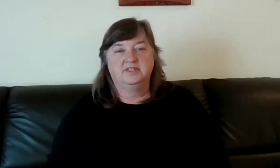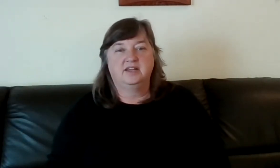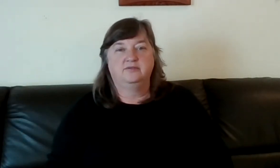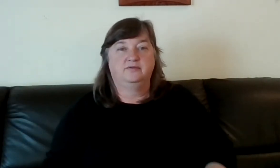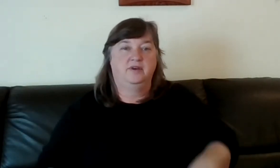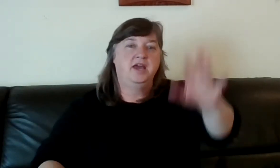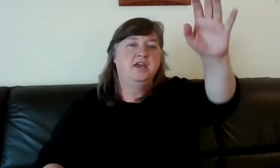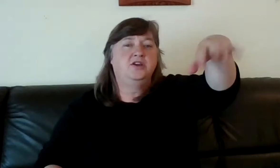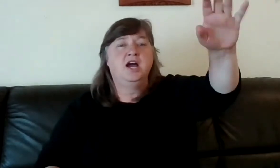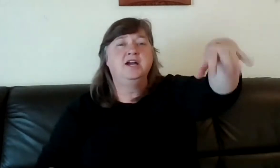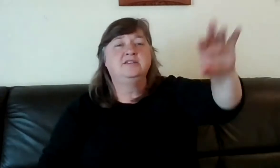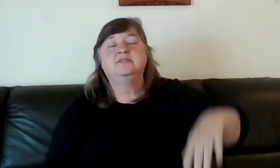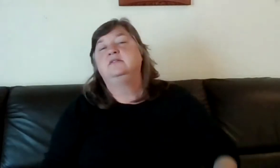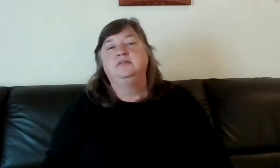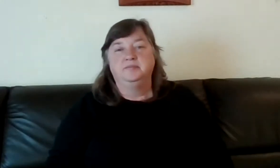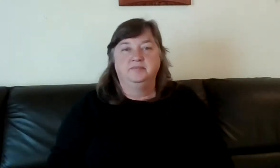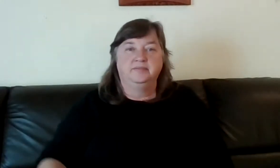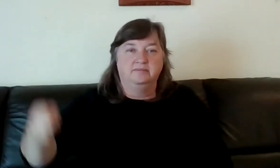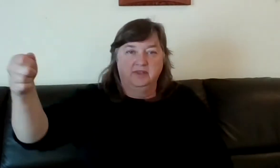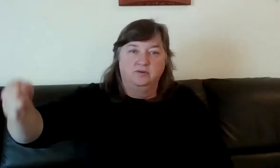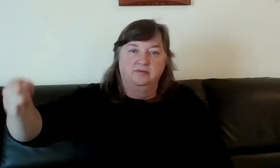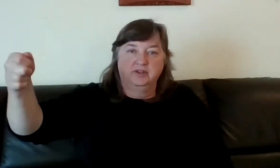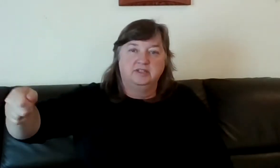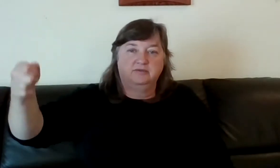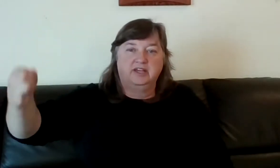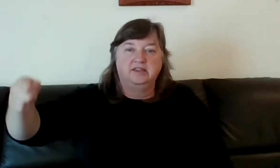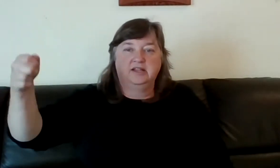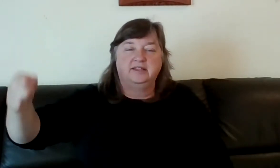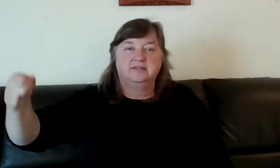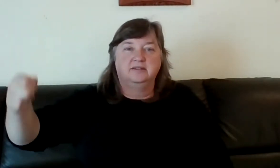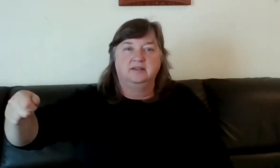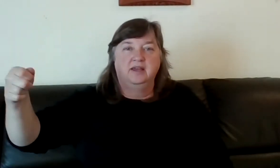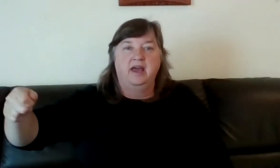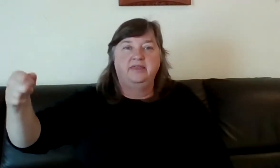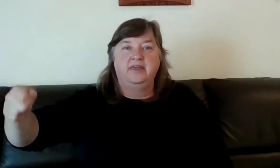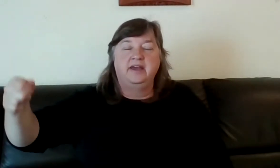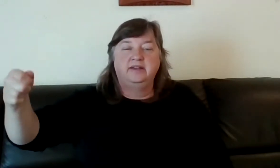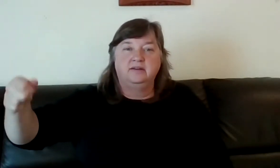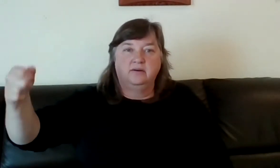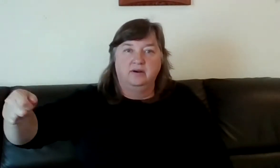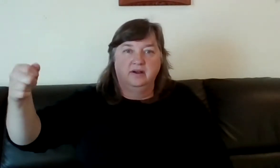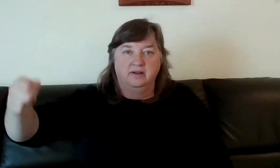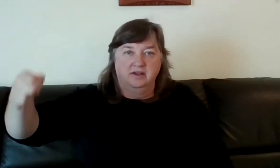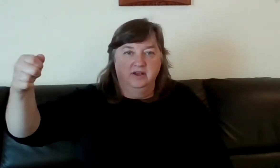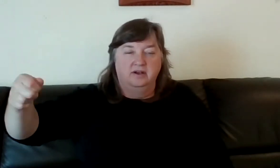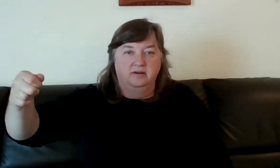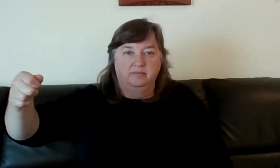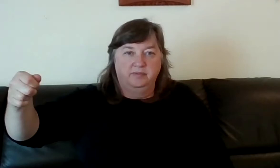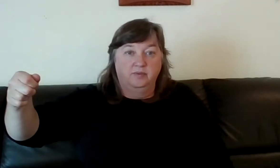Instead of, hey guys, the equivalent is flicking the lights. And then people will